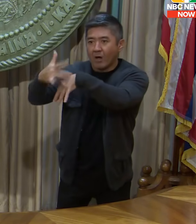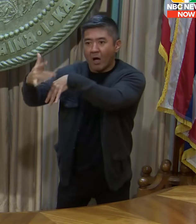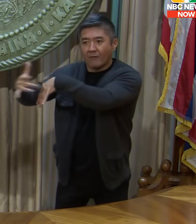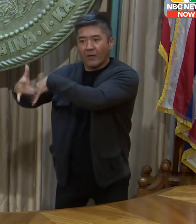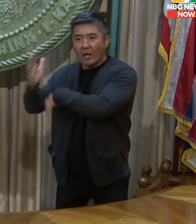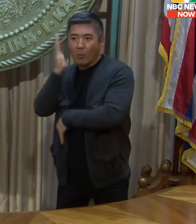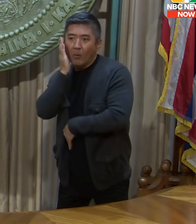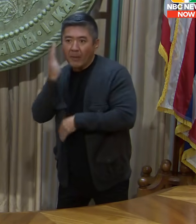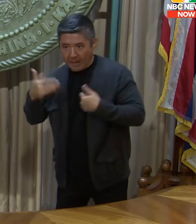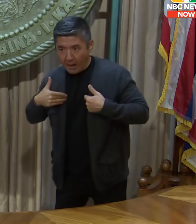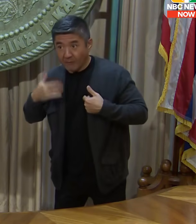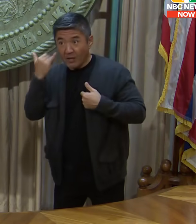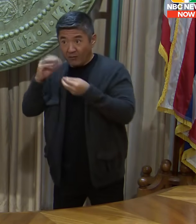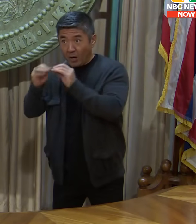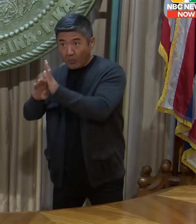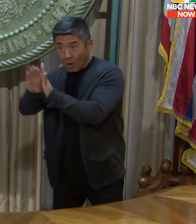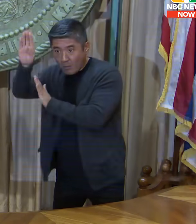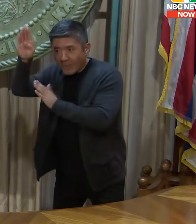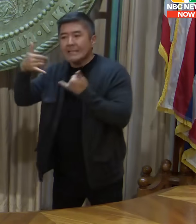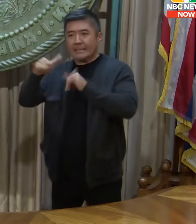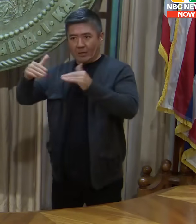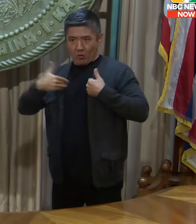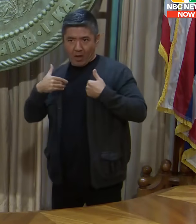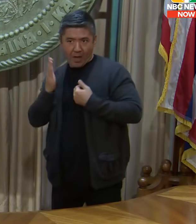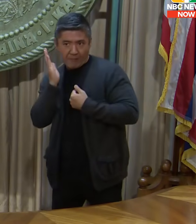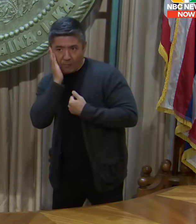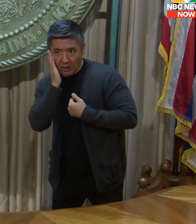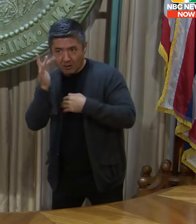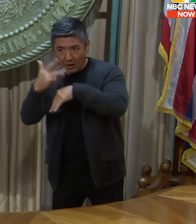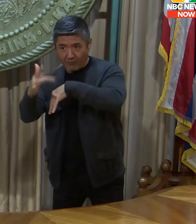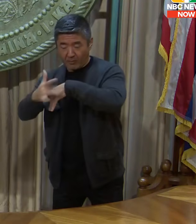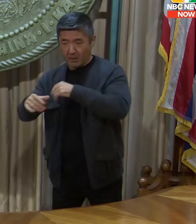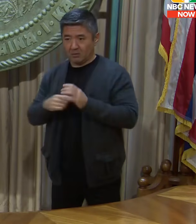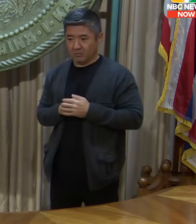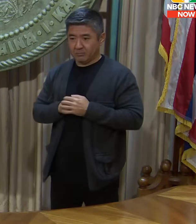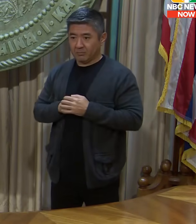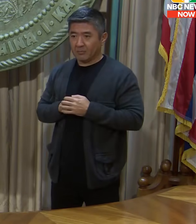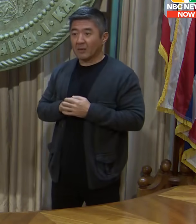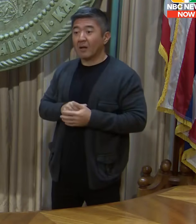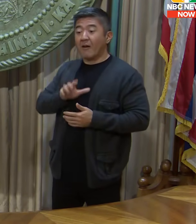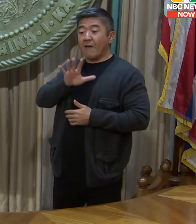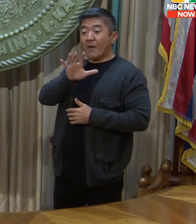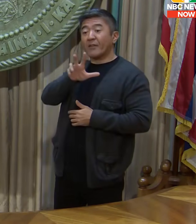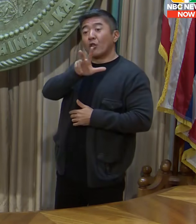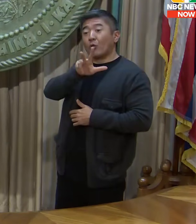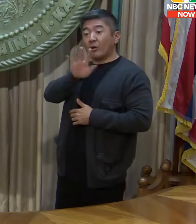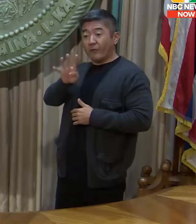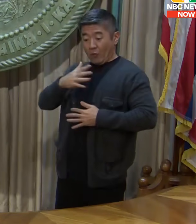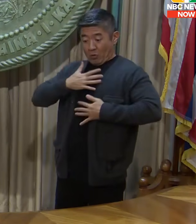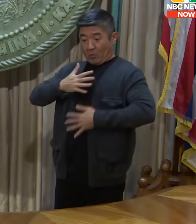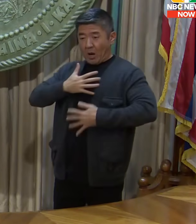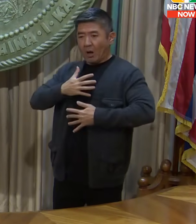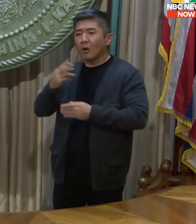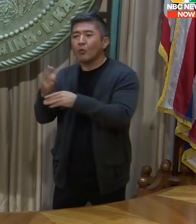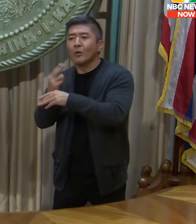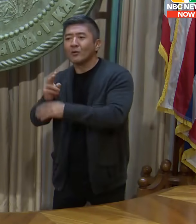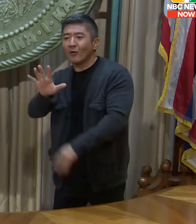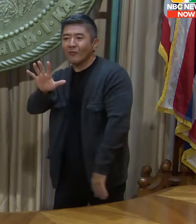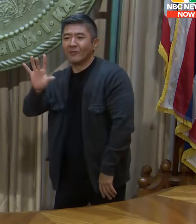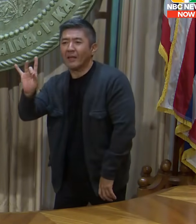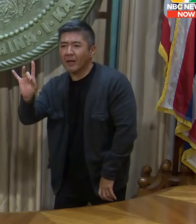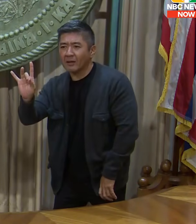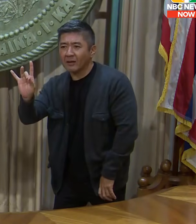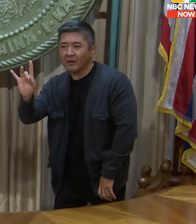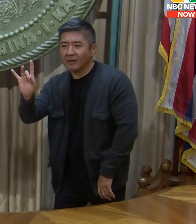get a surge. We're using 58 out of our 534 ventilators right now. 58, that's just